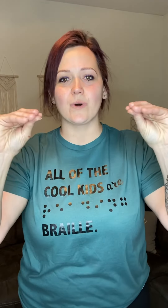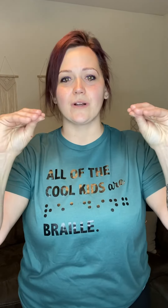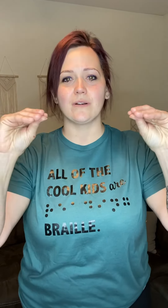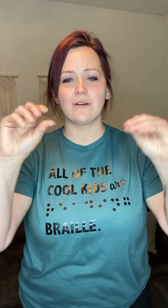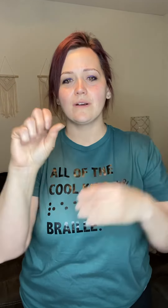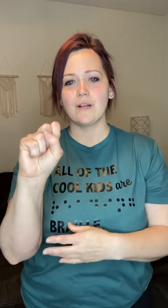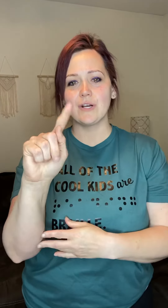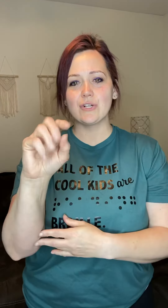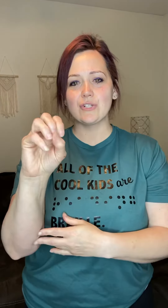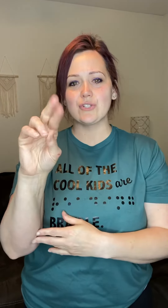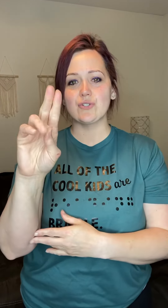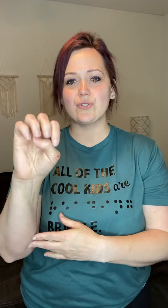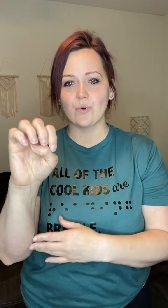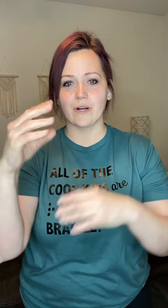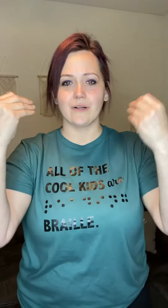Store. Store.